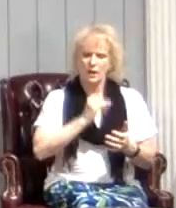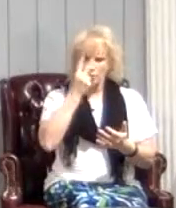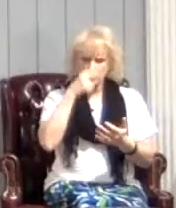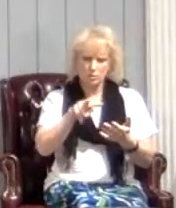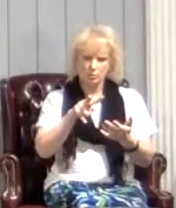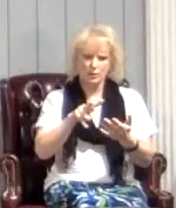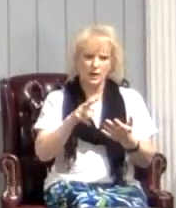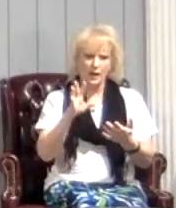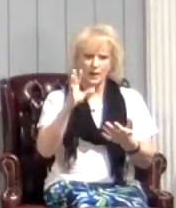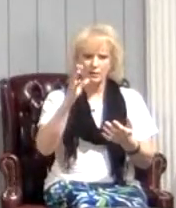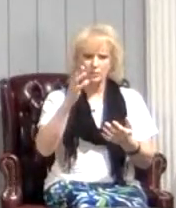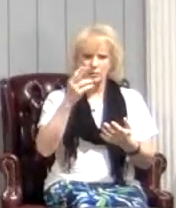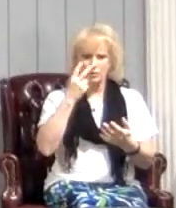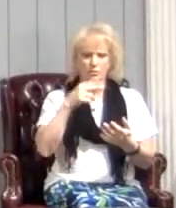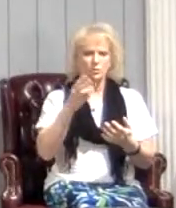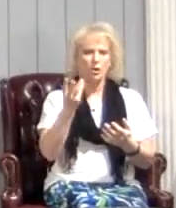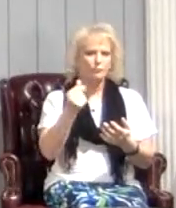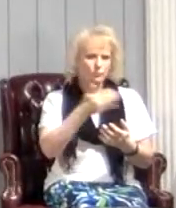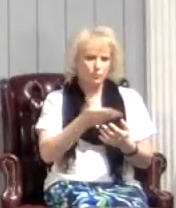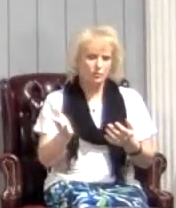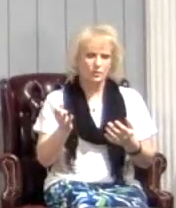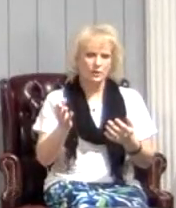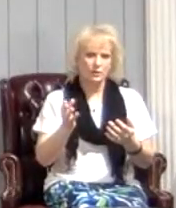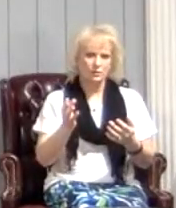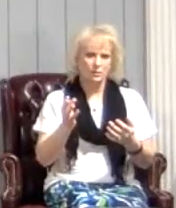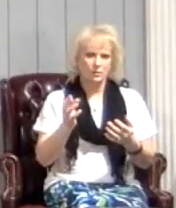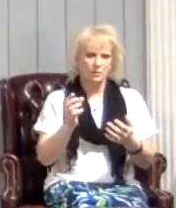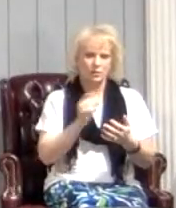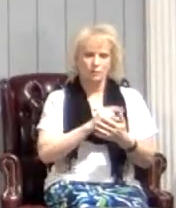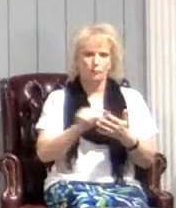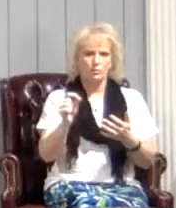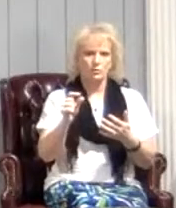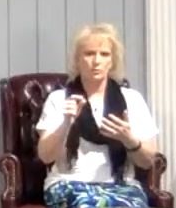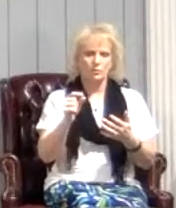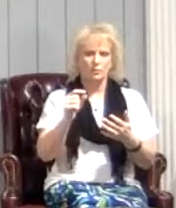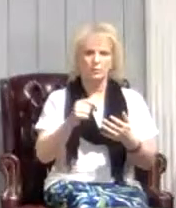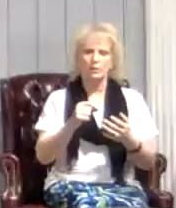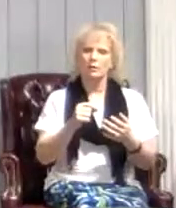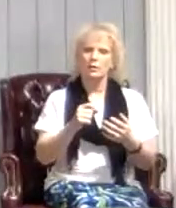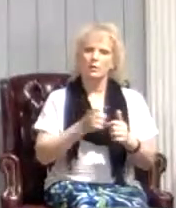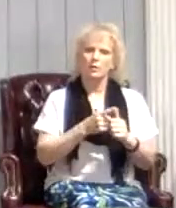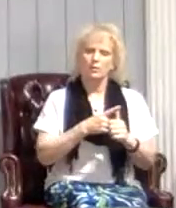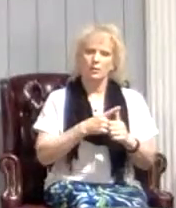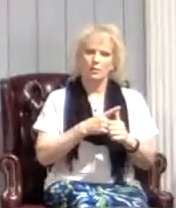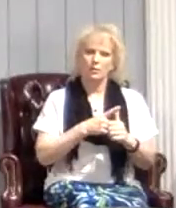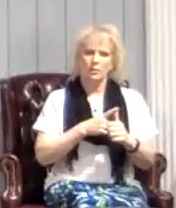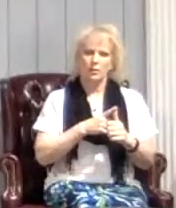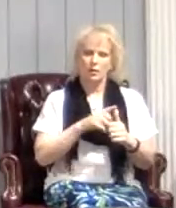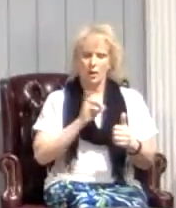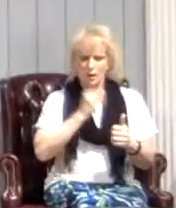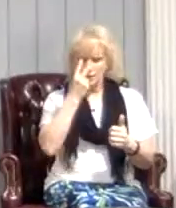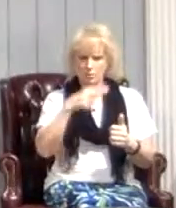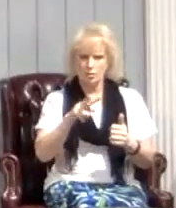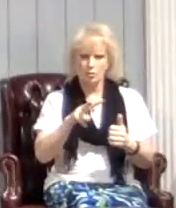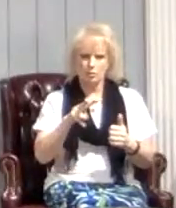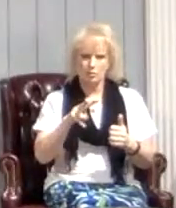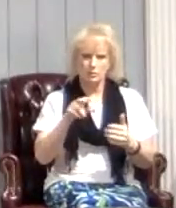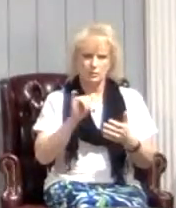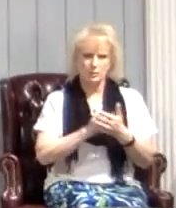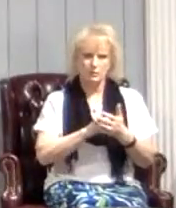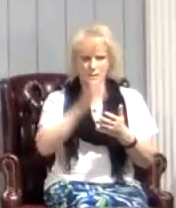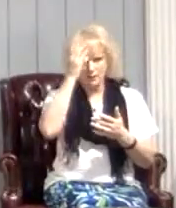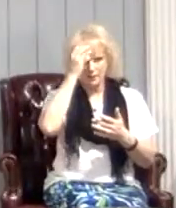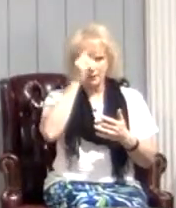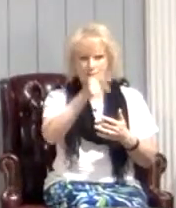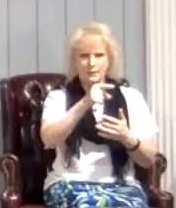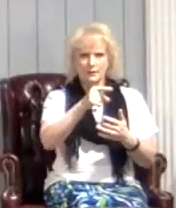few things based on verses 11 through 13 I'd just like to share with you. Number one, I noticed, first of all, that he's been